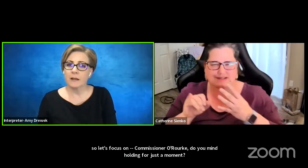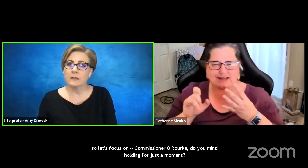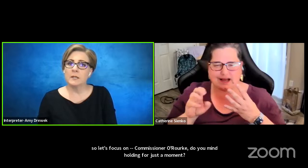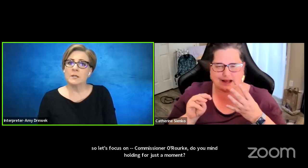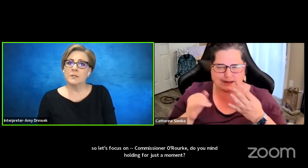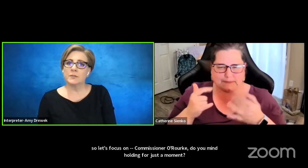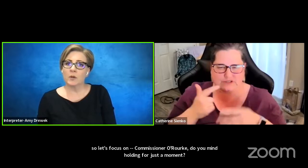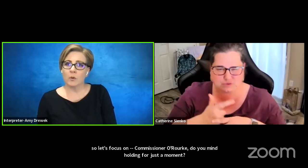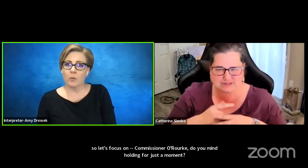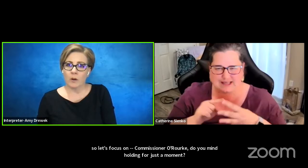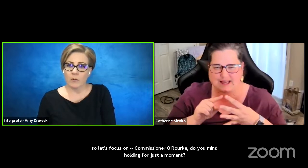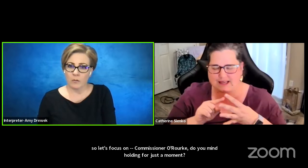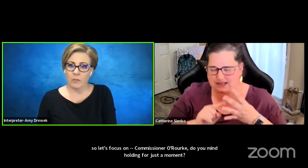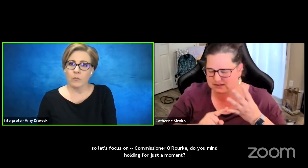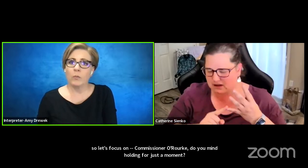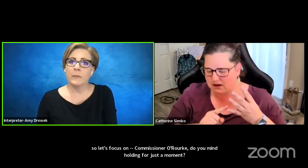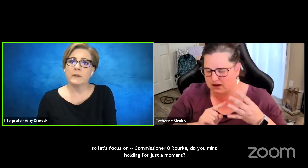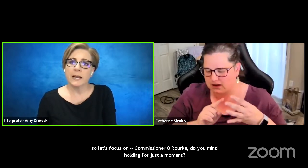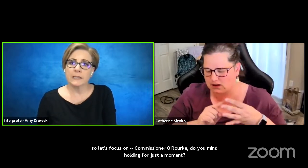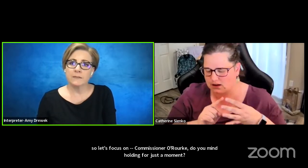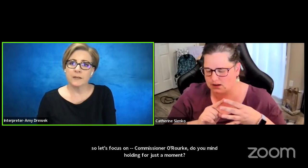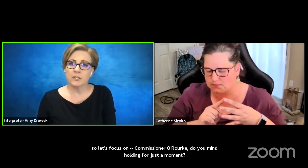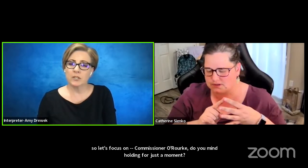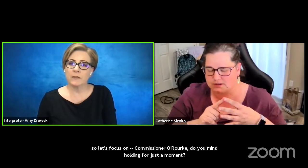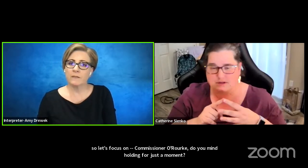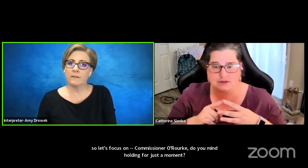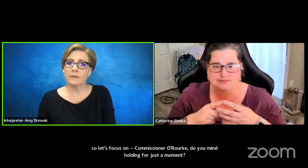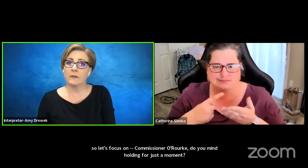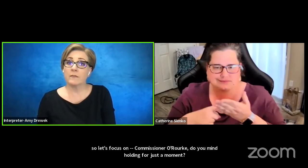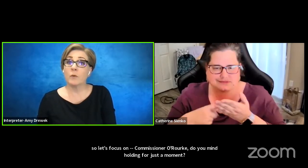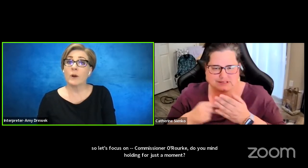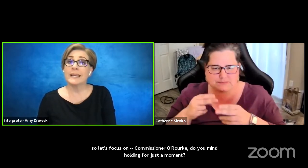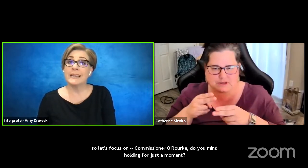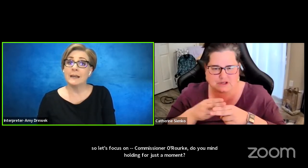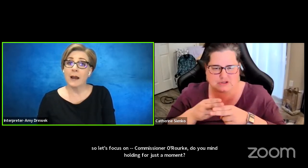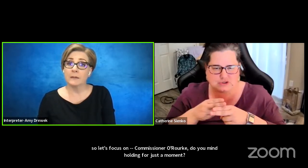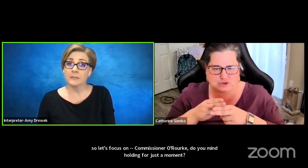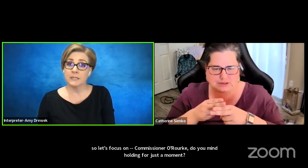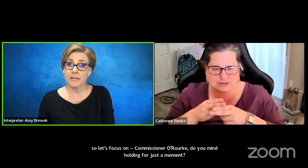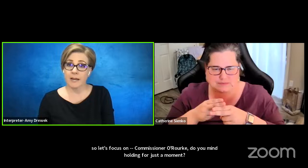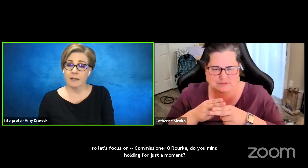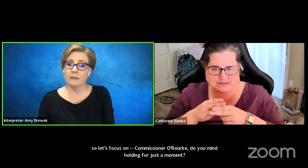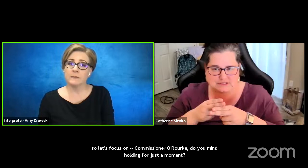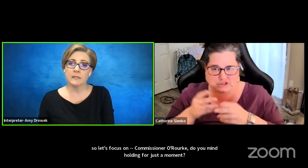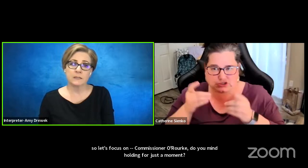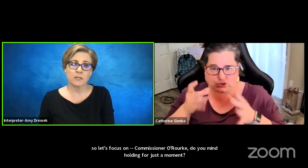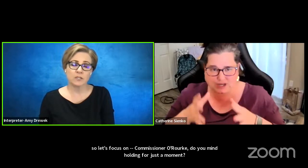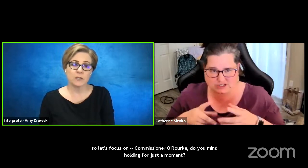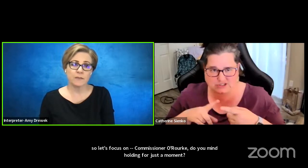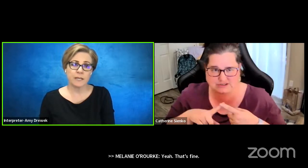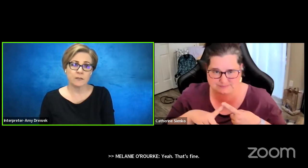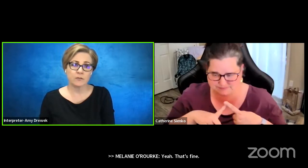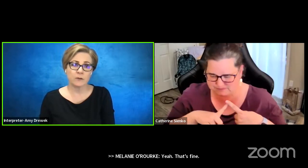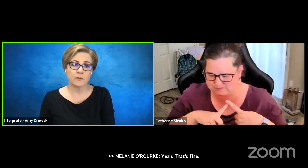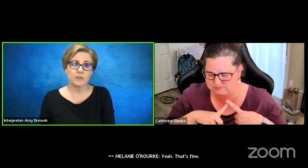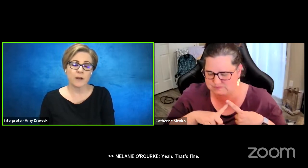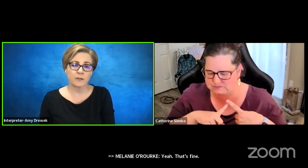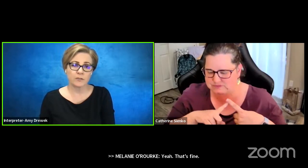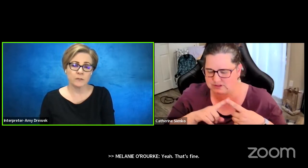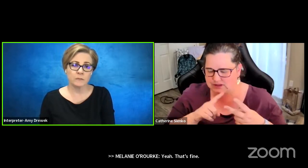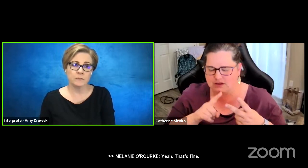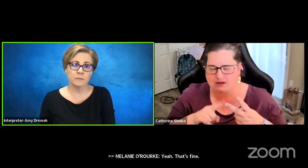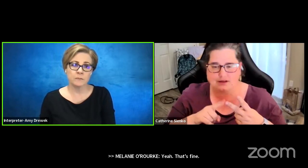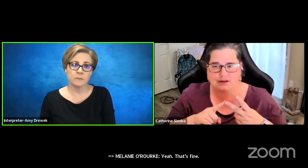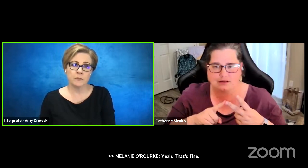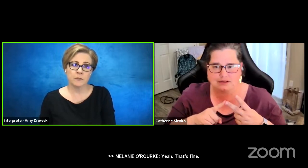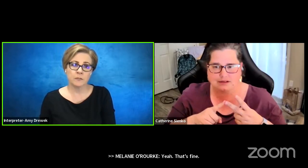I appreciate that. So we would like to finish 4 key items today: the discussion of the